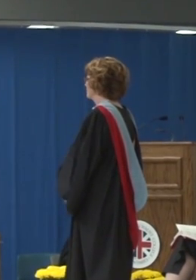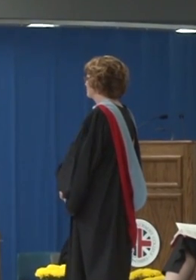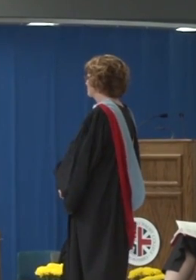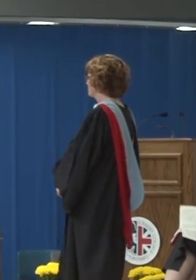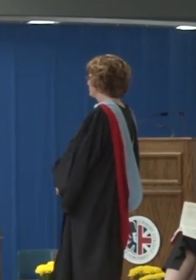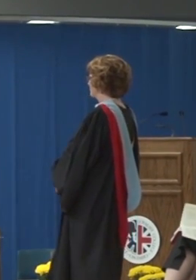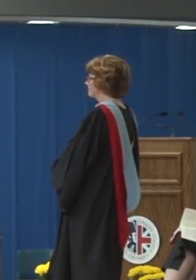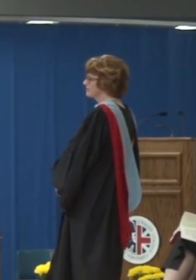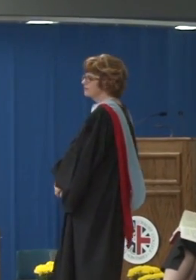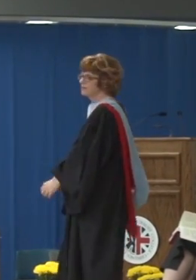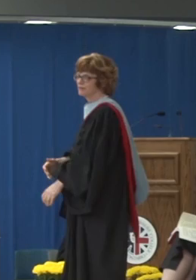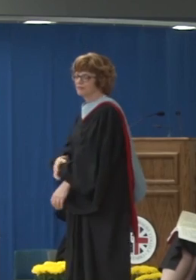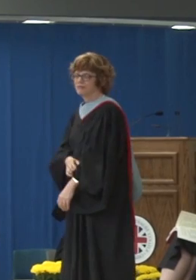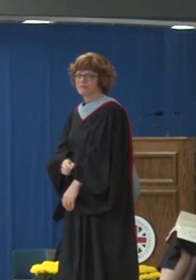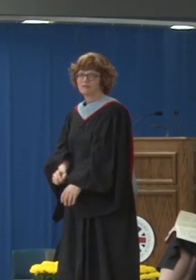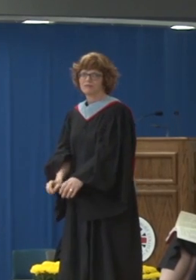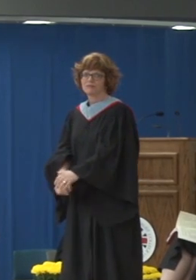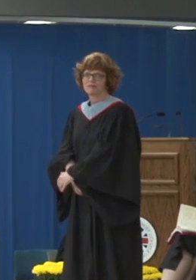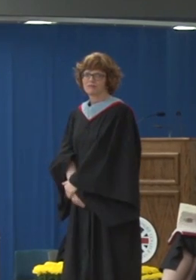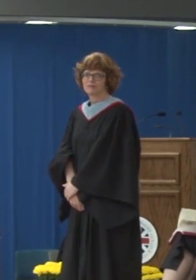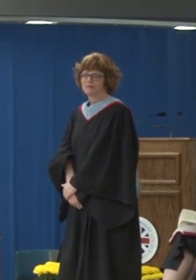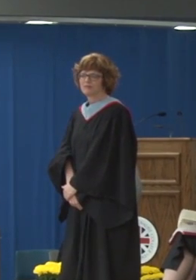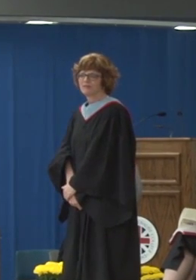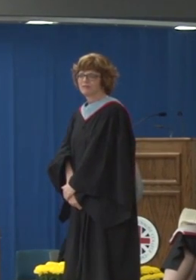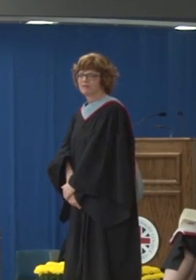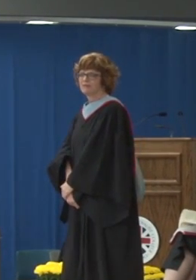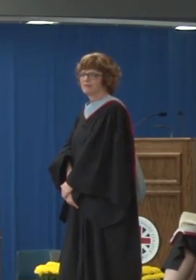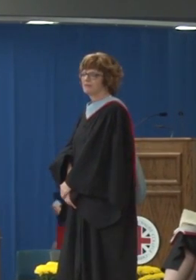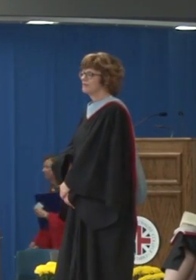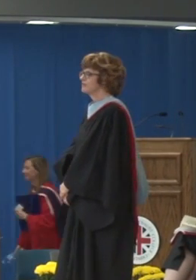Governor Dockrell, it is my pleasure to